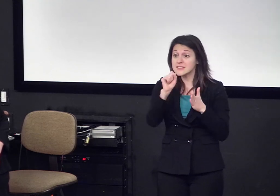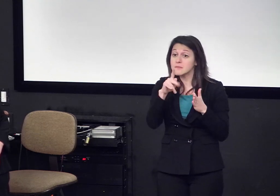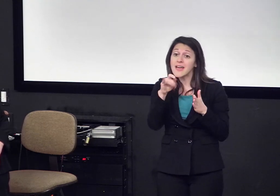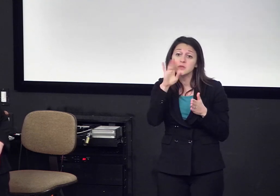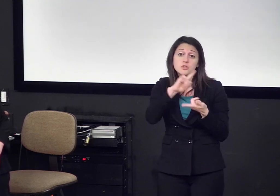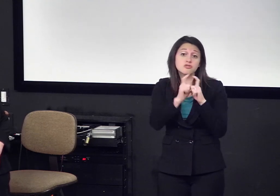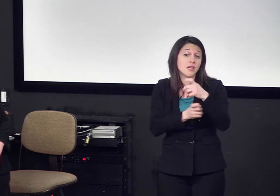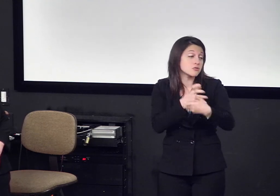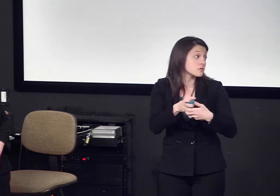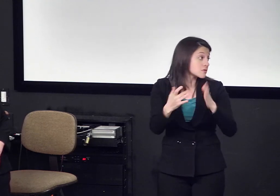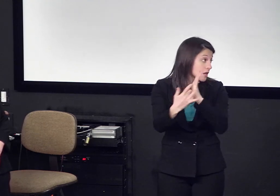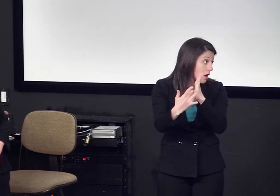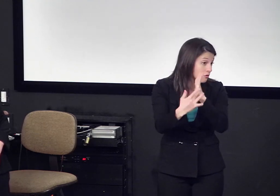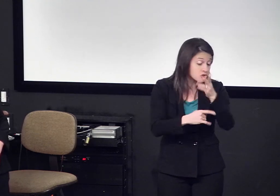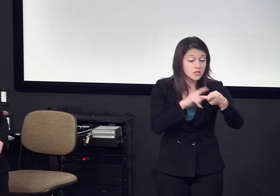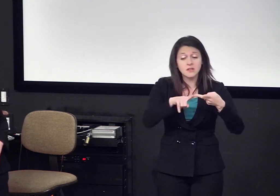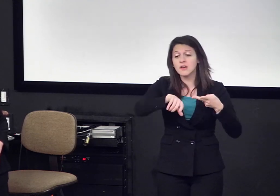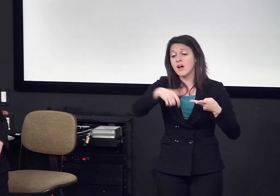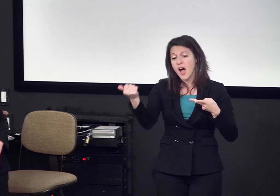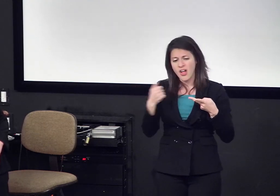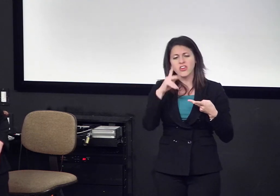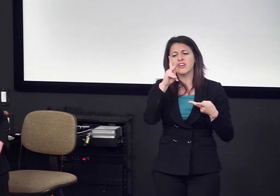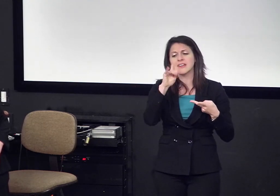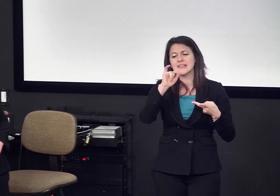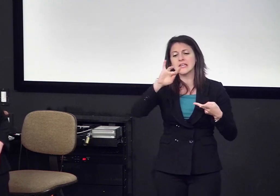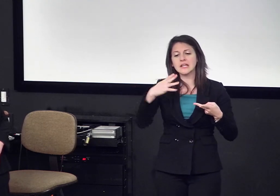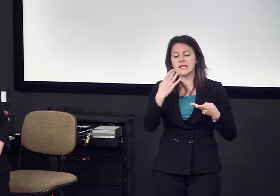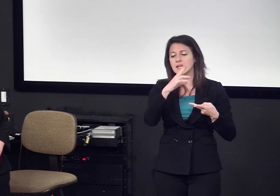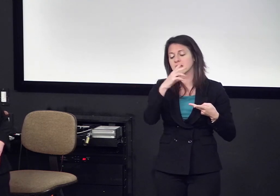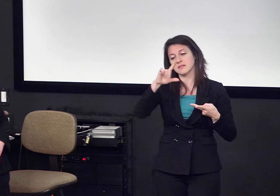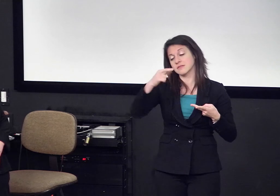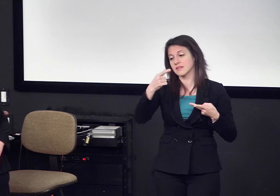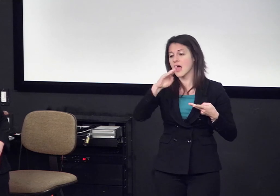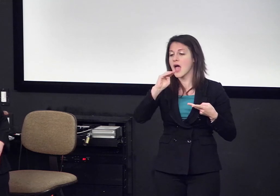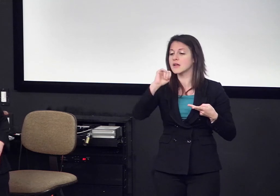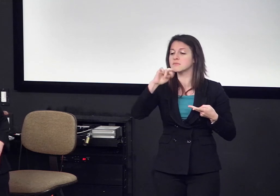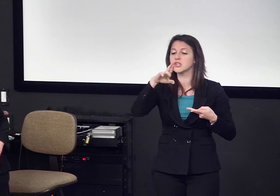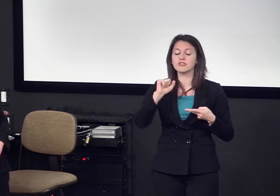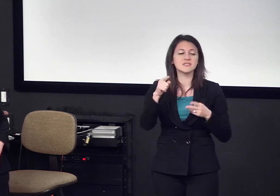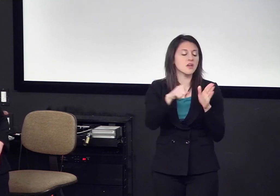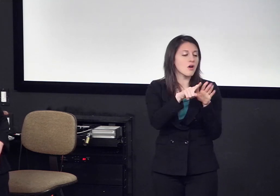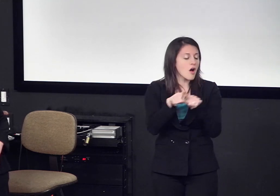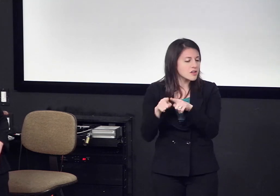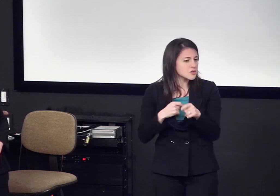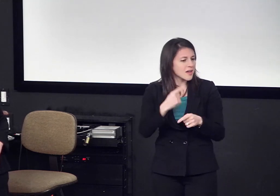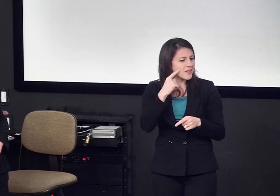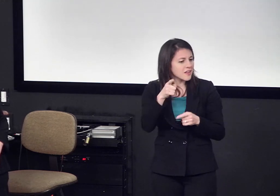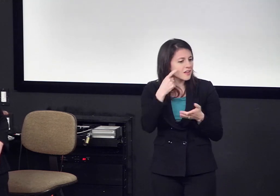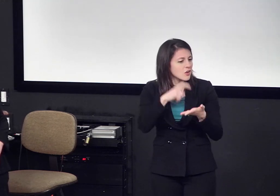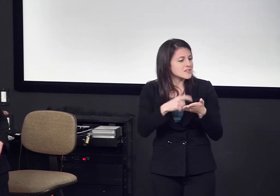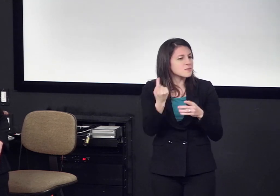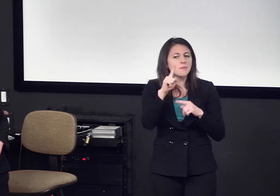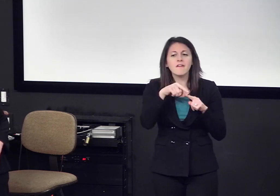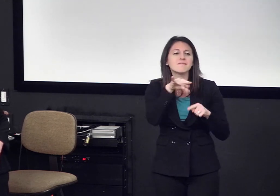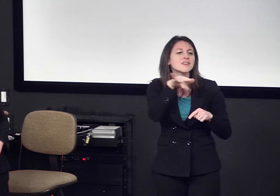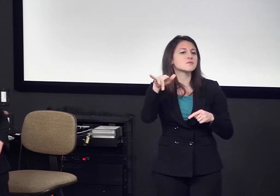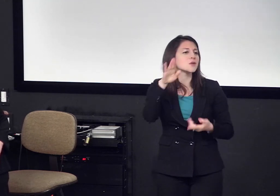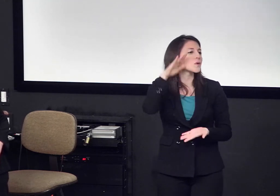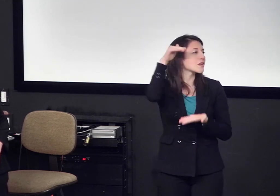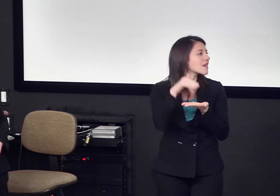signing space in front of you. So how we use our signing space to fit with technology, and I think Myris also noticed